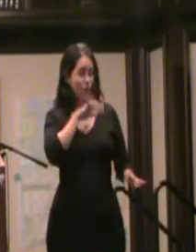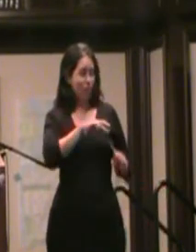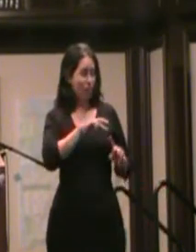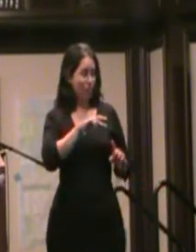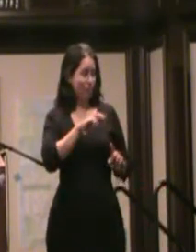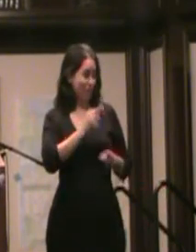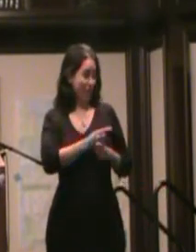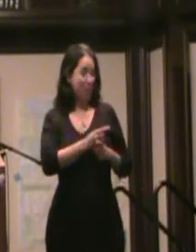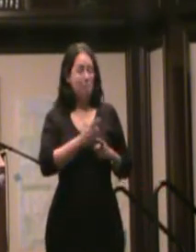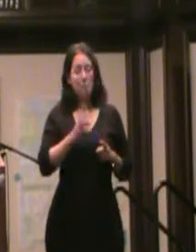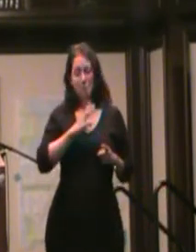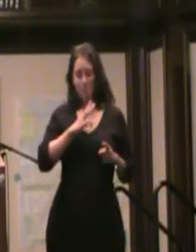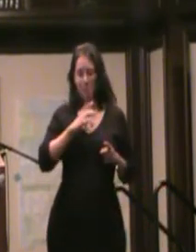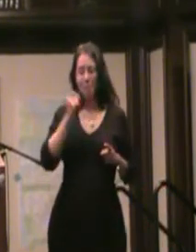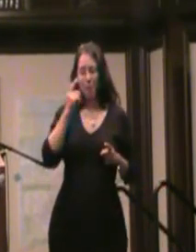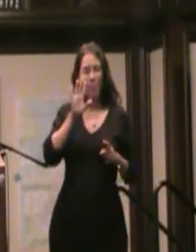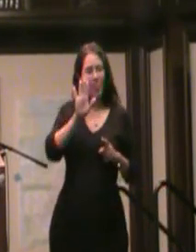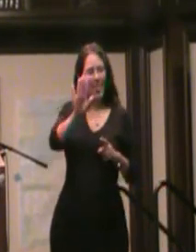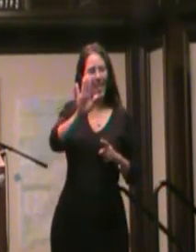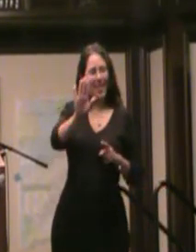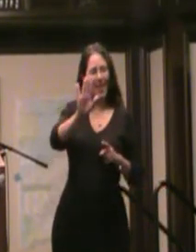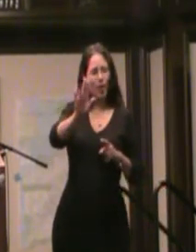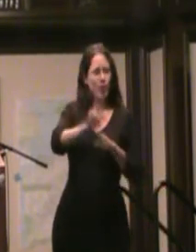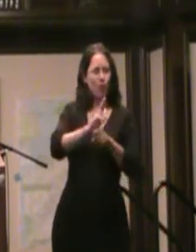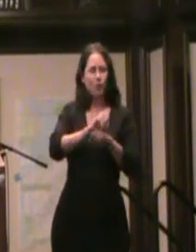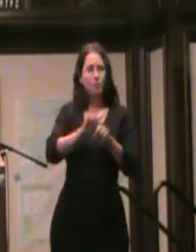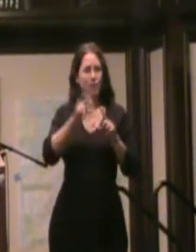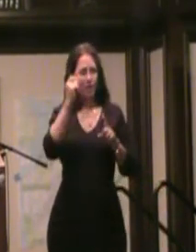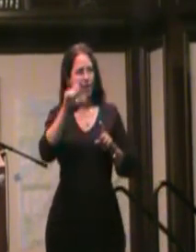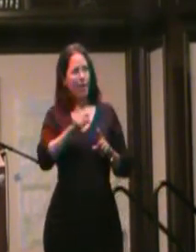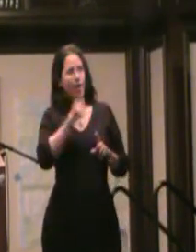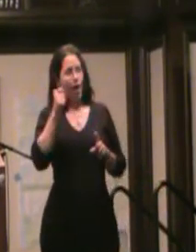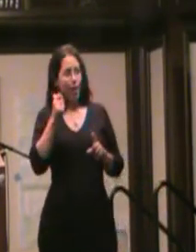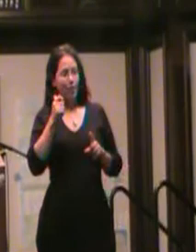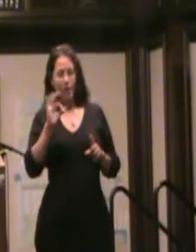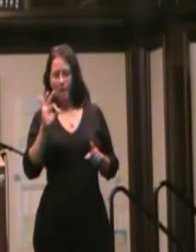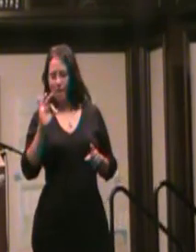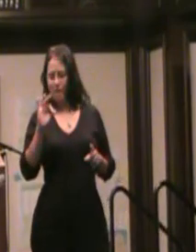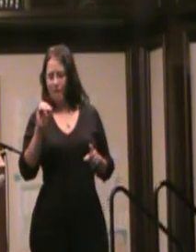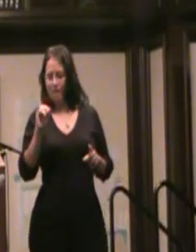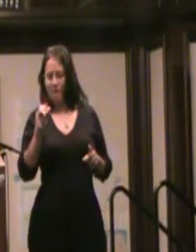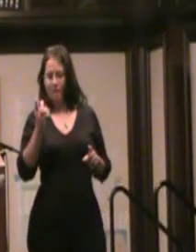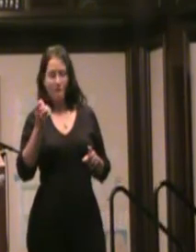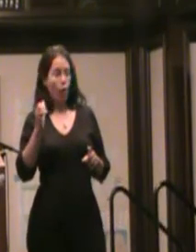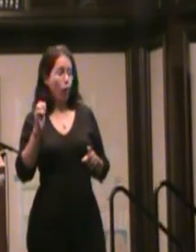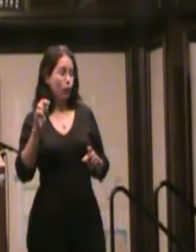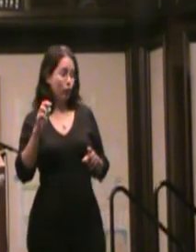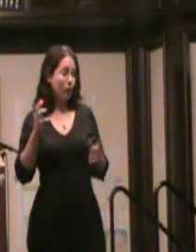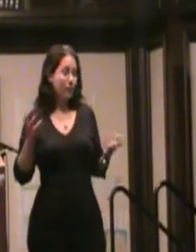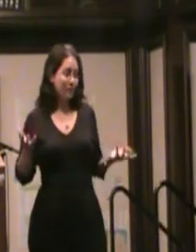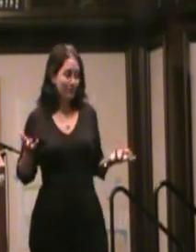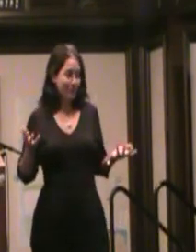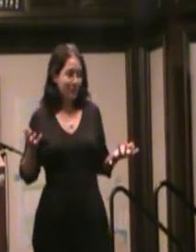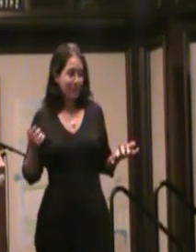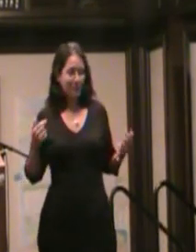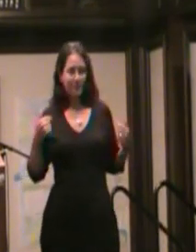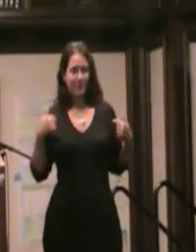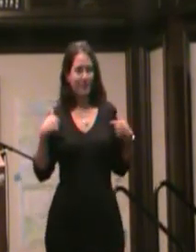carpet. Okay, well, now I know. You have languages in contact, that's going to happen. I'm not